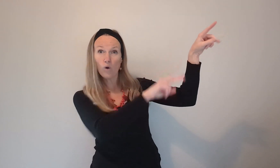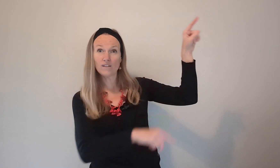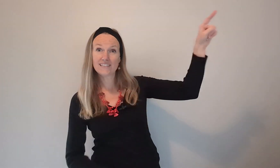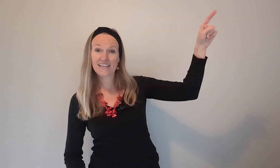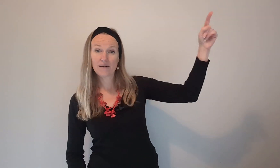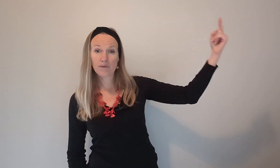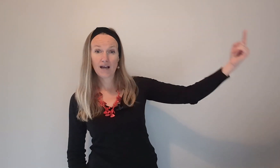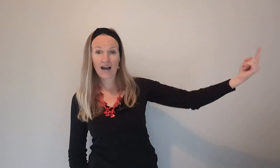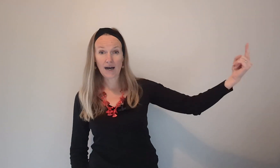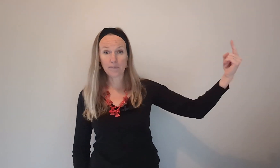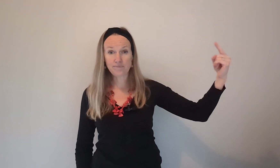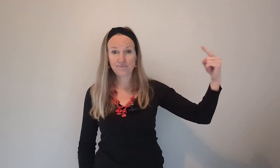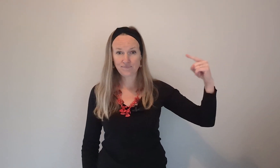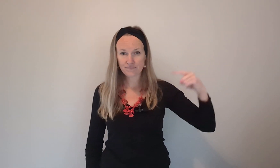behold him come,